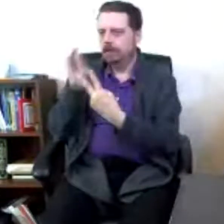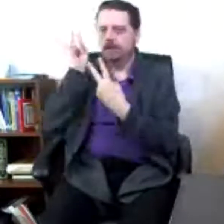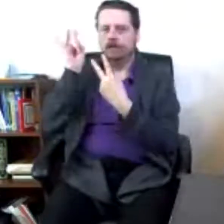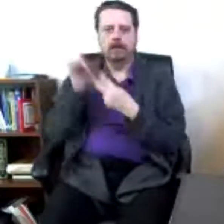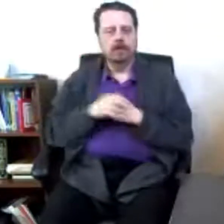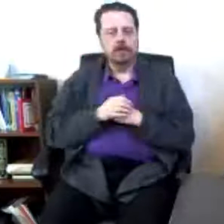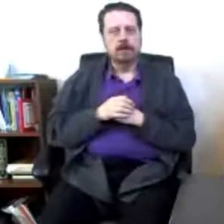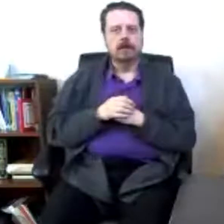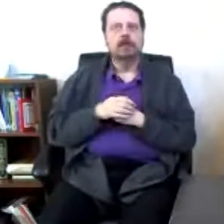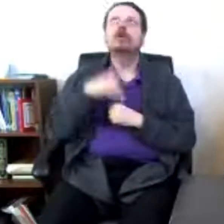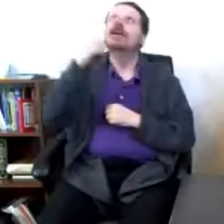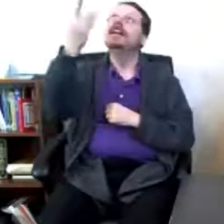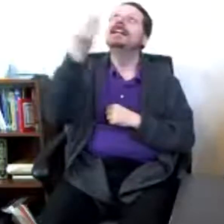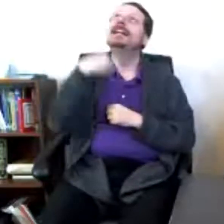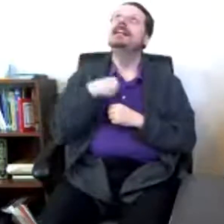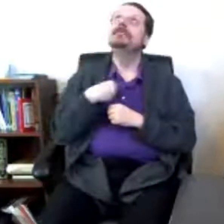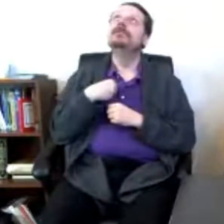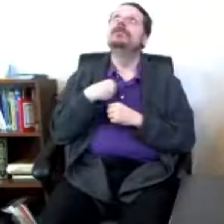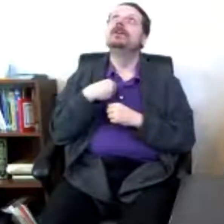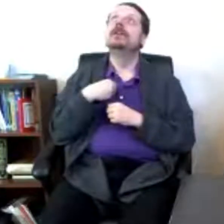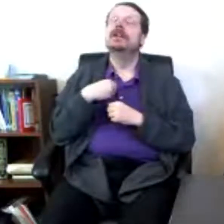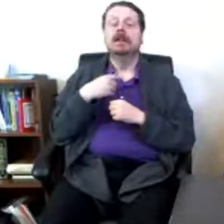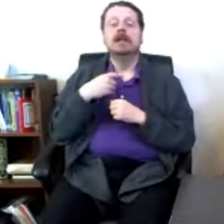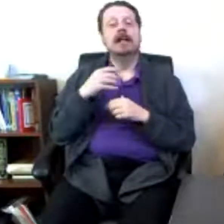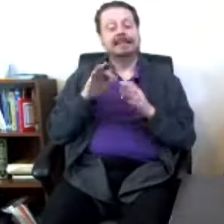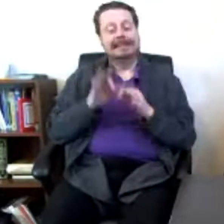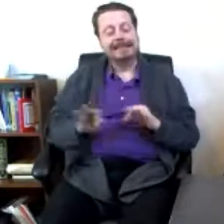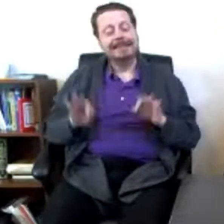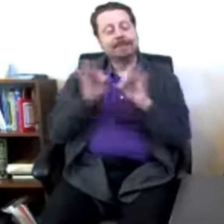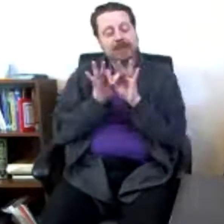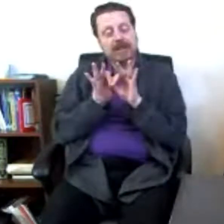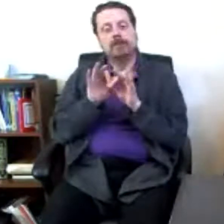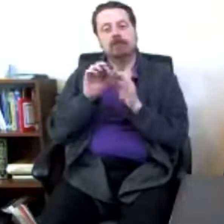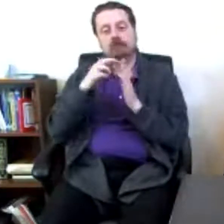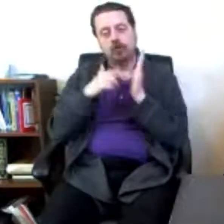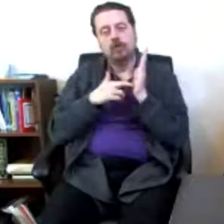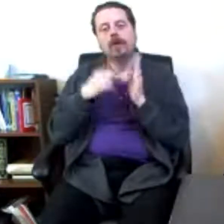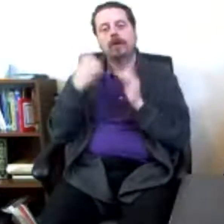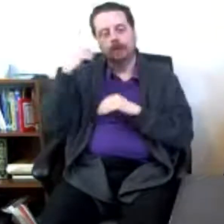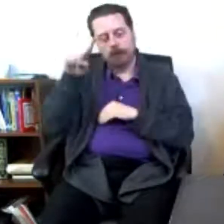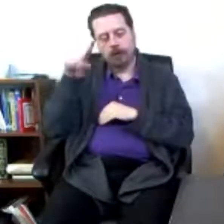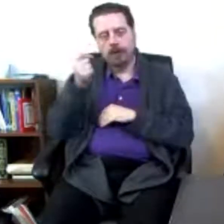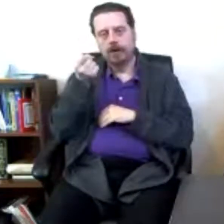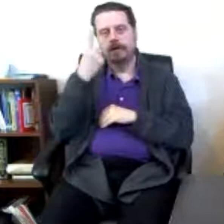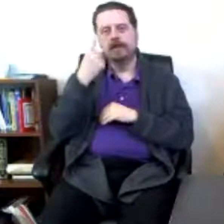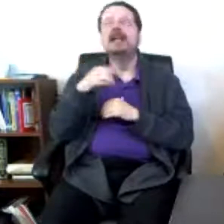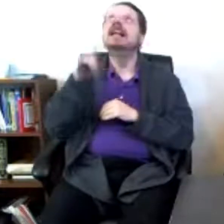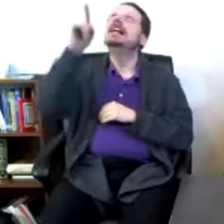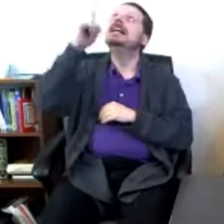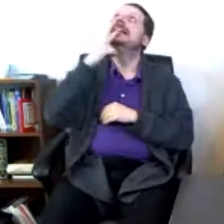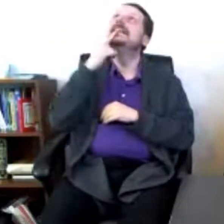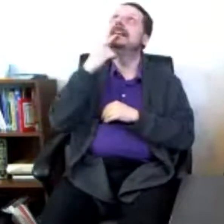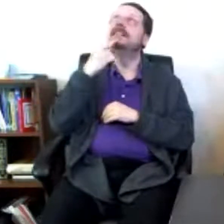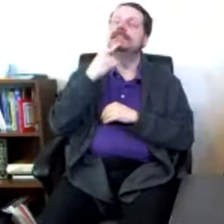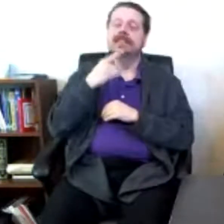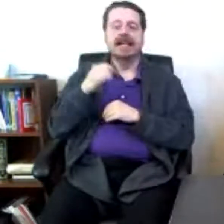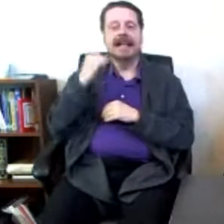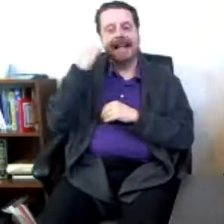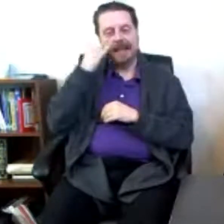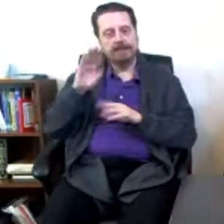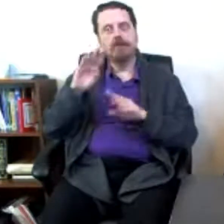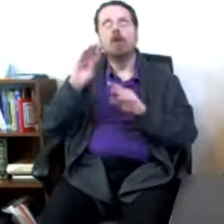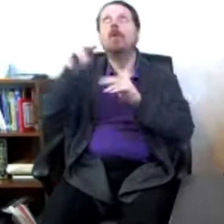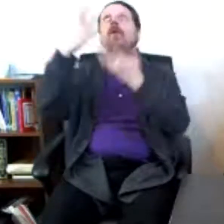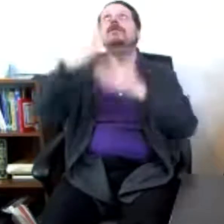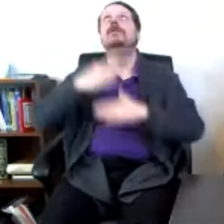So he gives us a very significant rule for us to understand. He's saying, if you offer